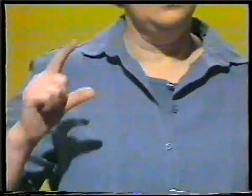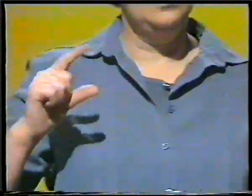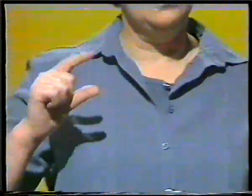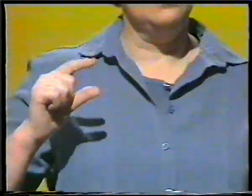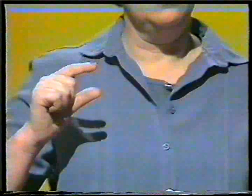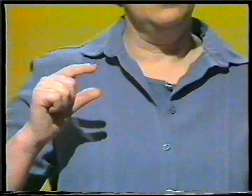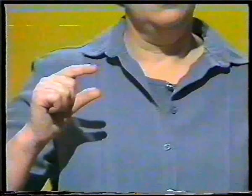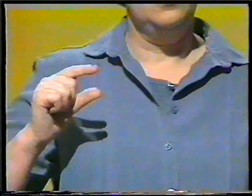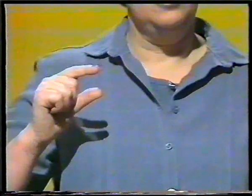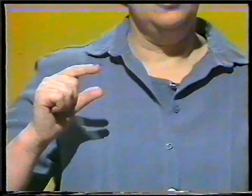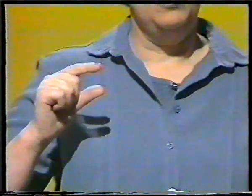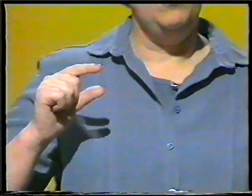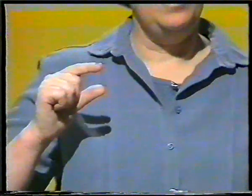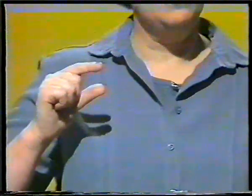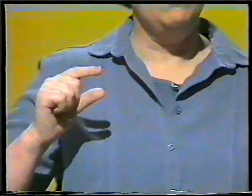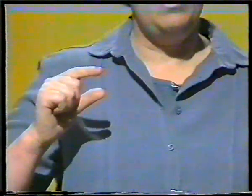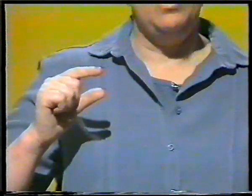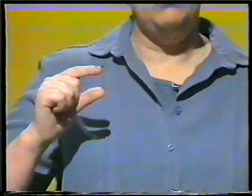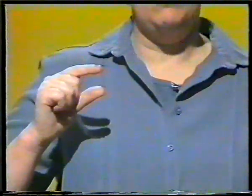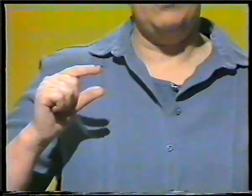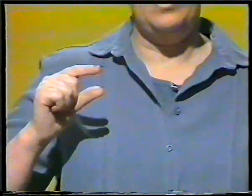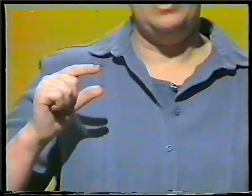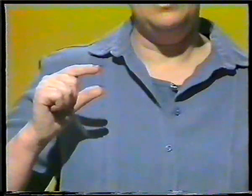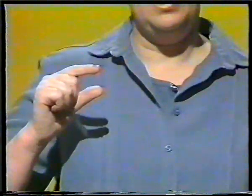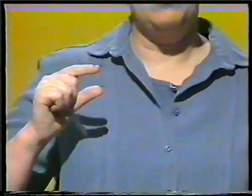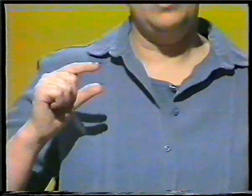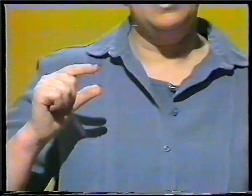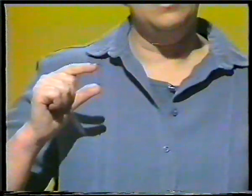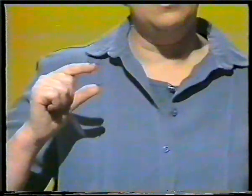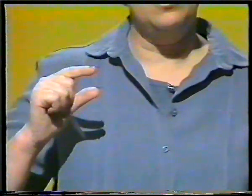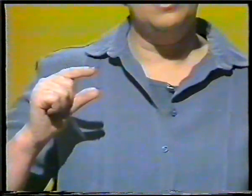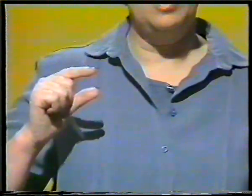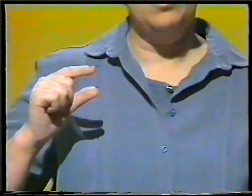Little. We find this very useful for the handicapped for getting this concept across.